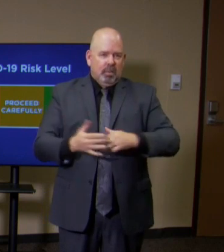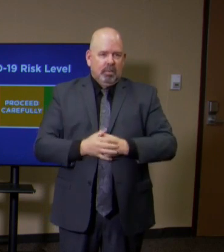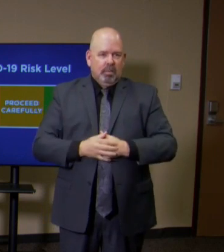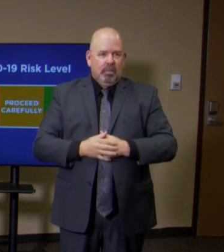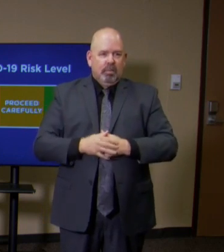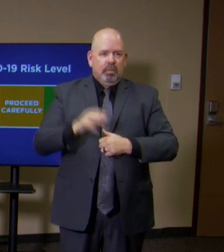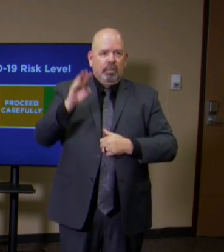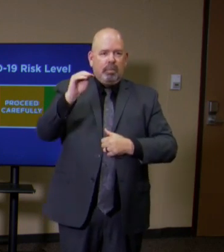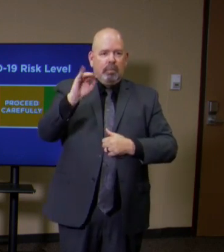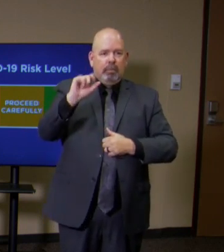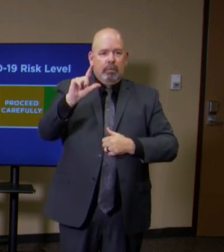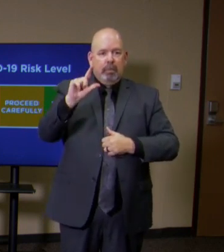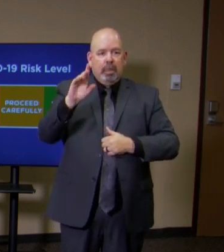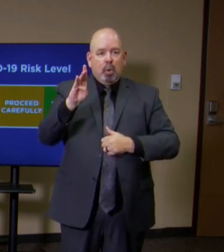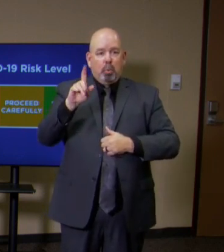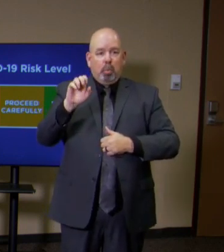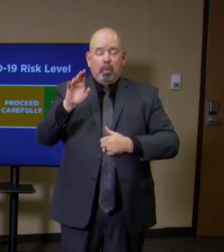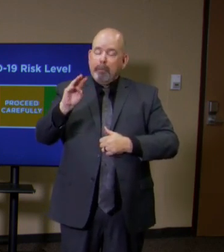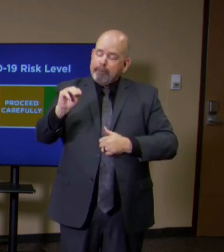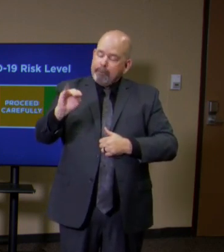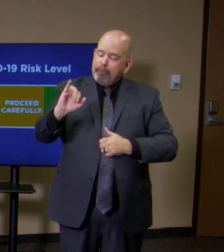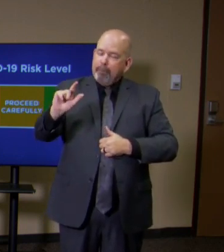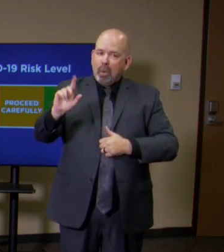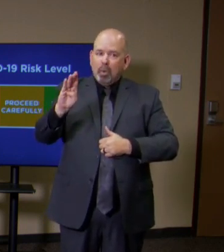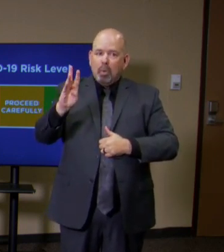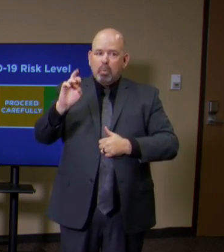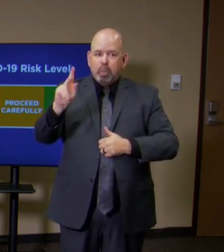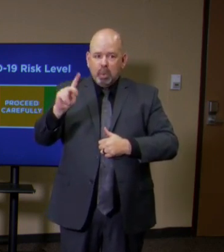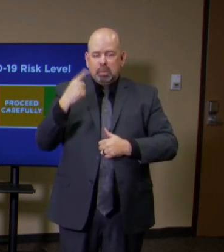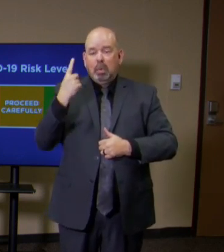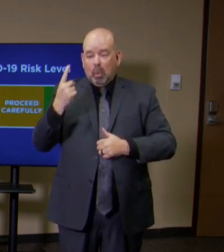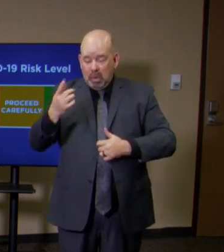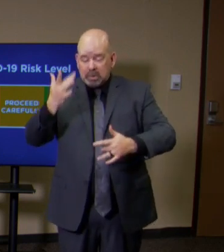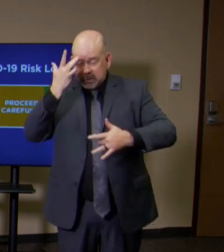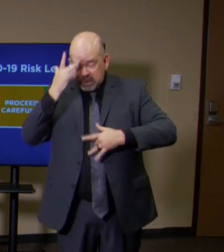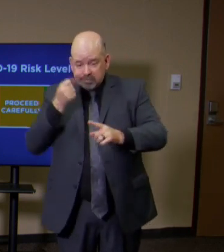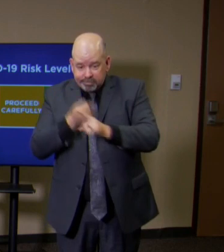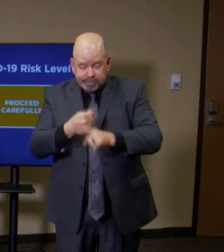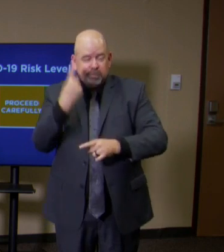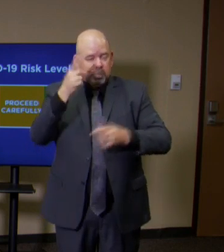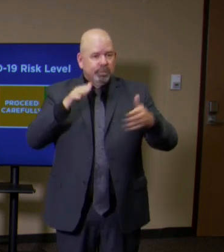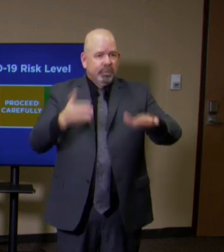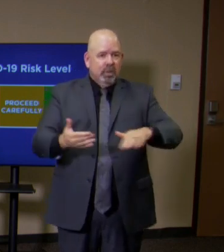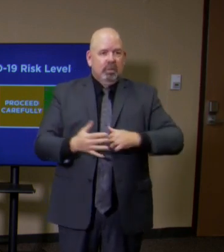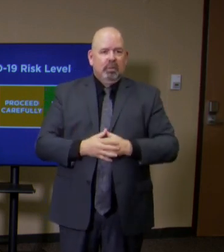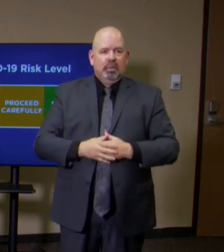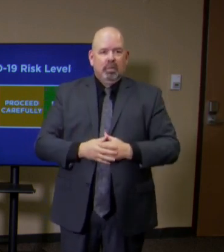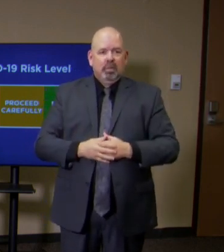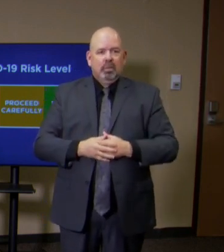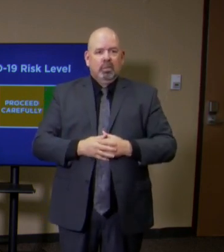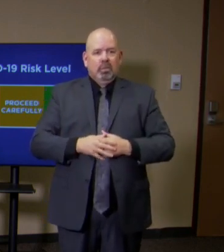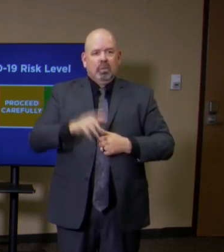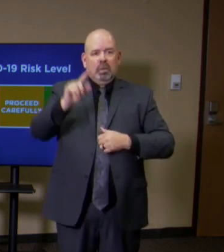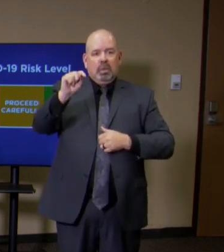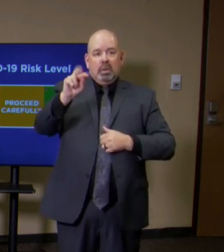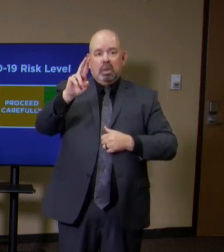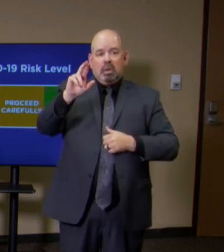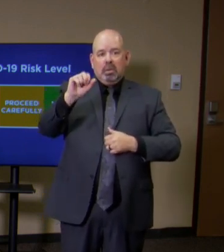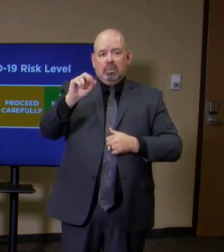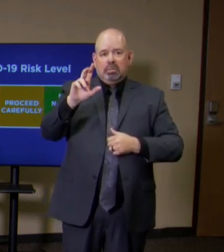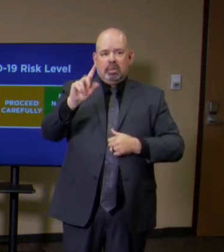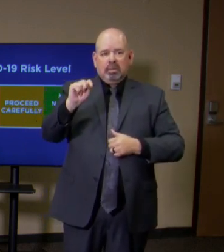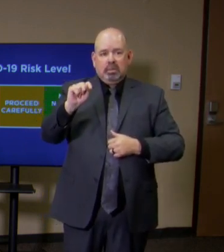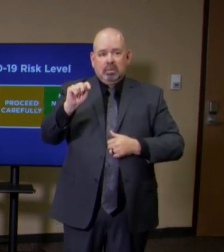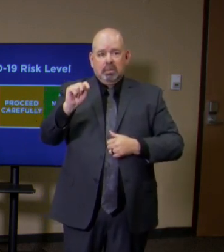Rehab has 1 resident and 0 deaths. And in Trust of DeSoto Memory Care has 6 residents or staff and 0